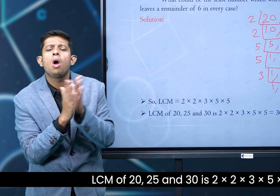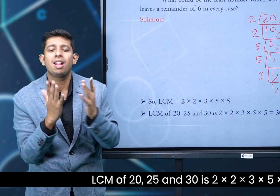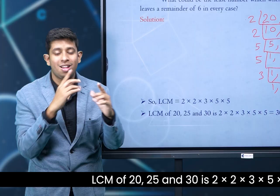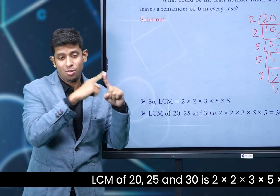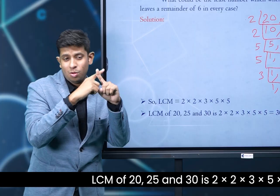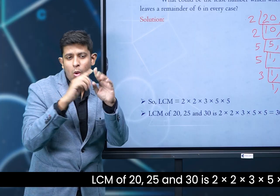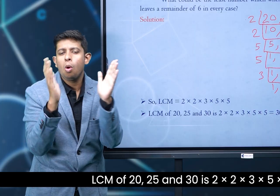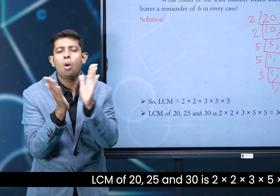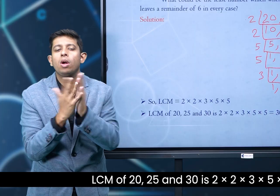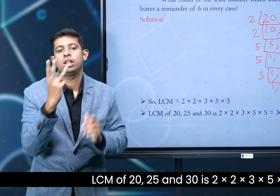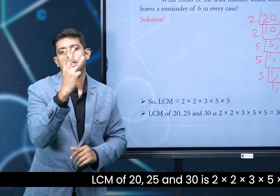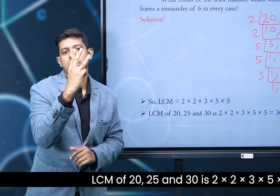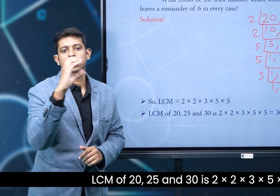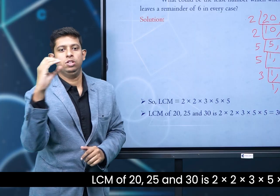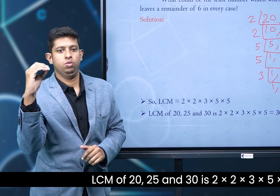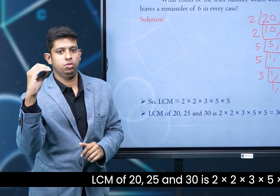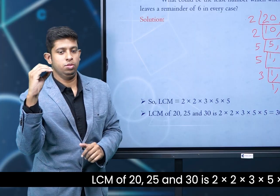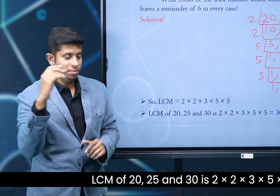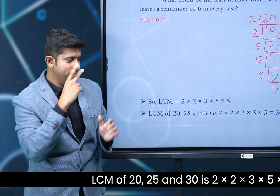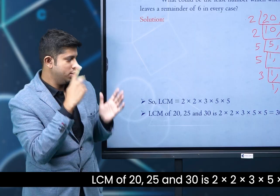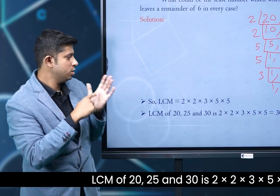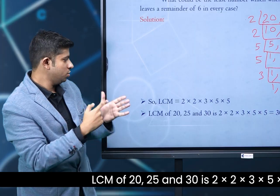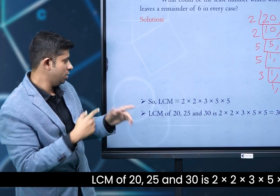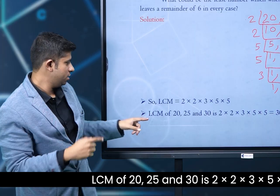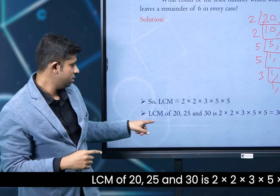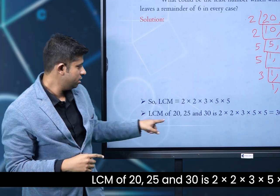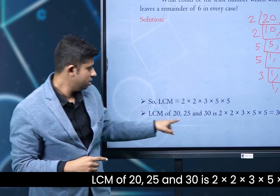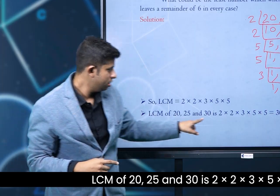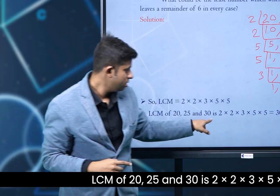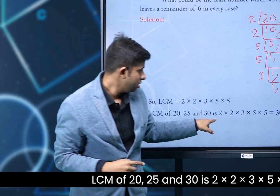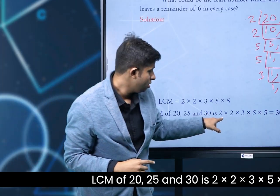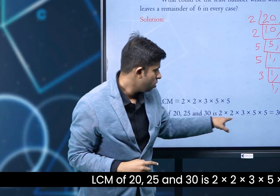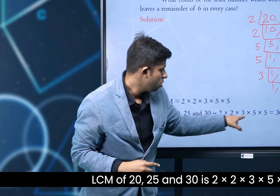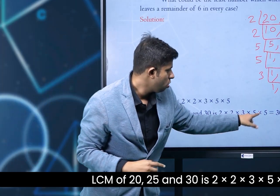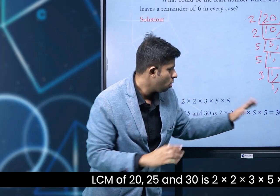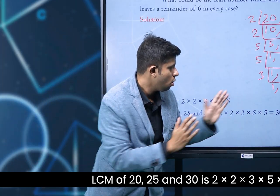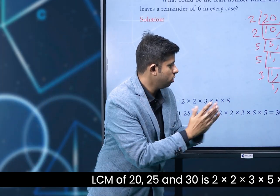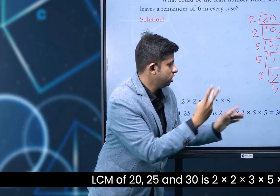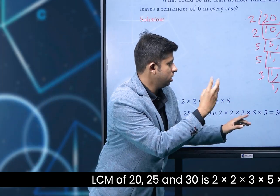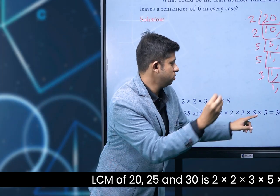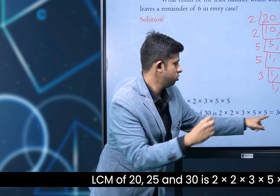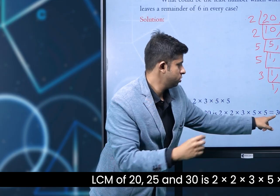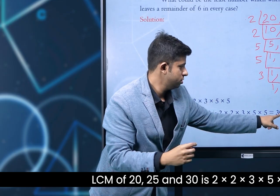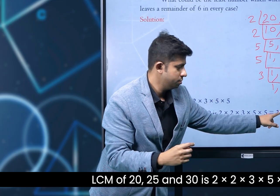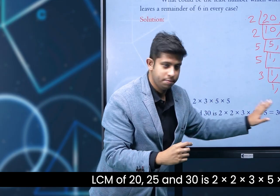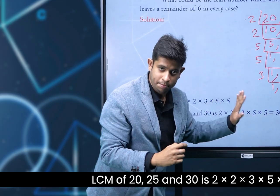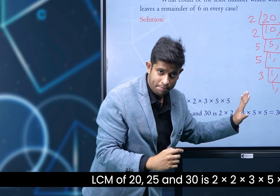LCM of 20, 25 and 30 is 2 into 2 into 3 into 5 into 5 is equal to